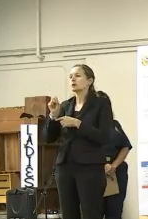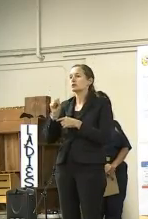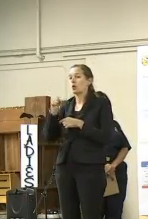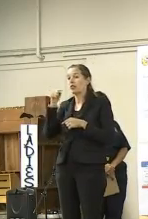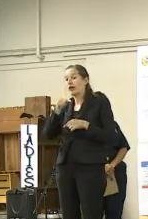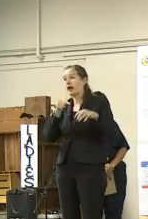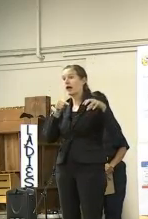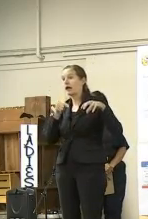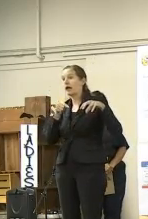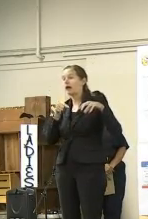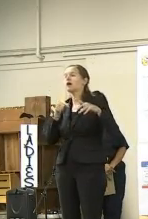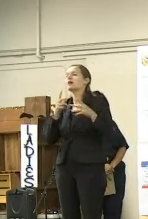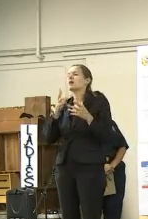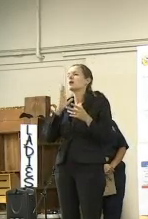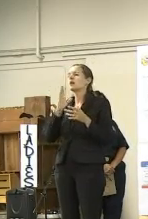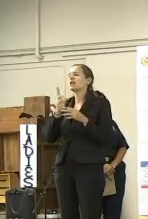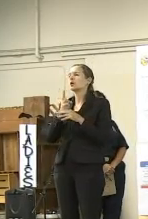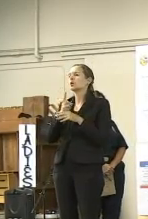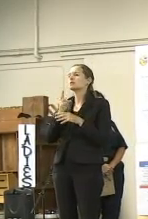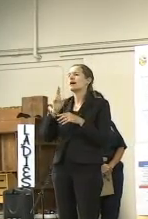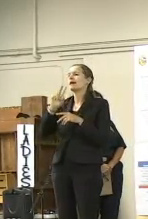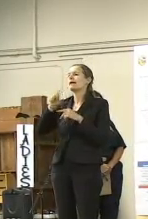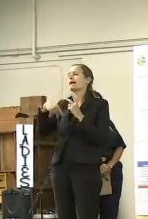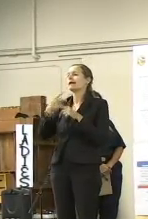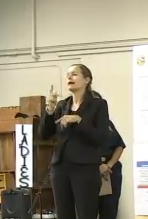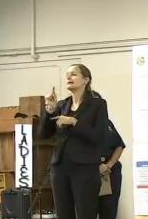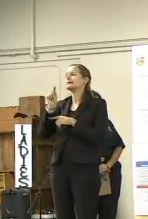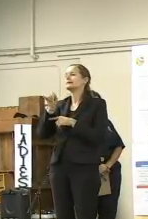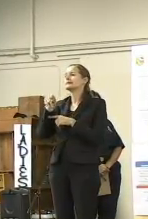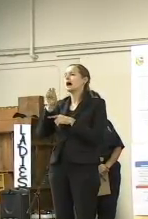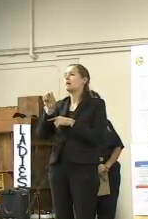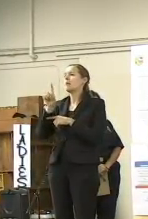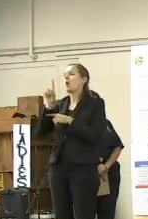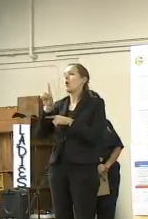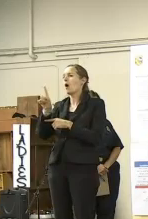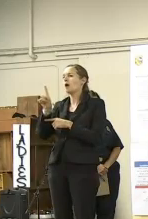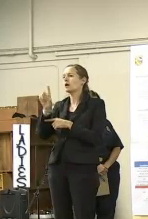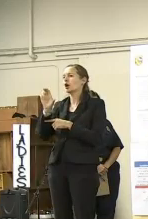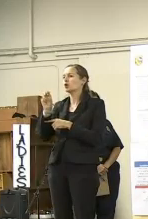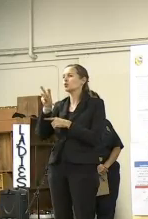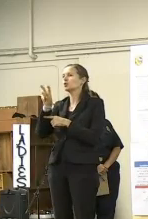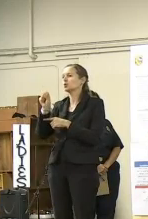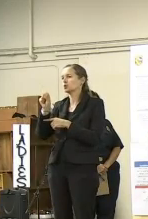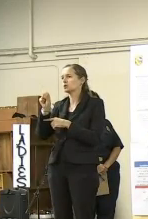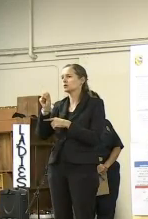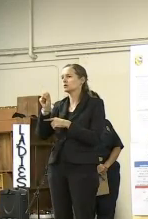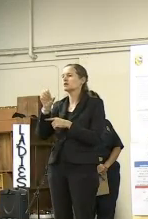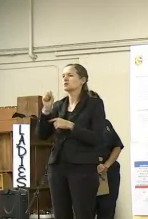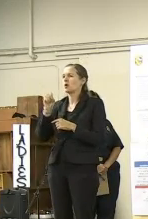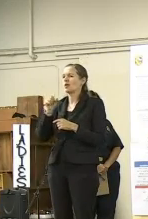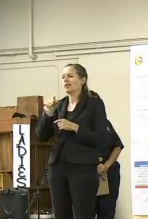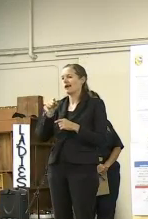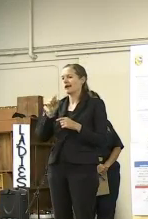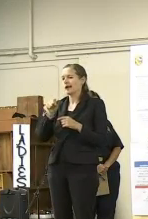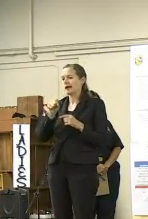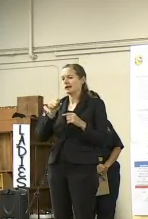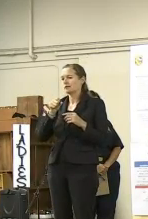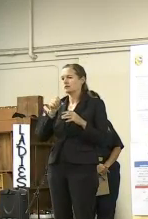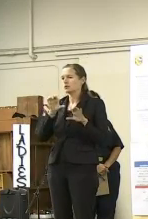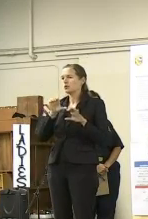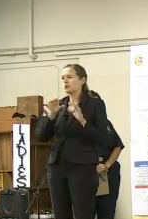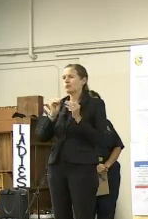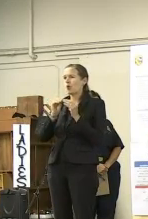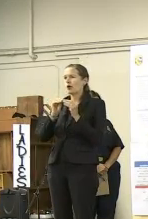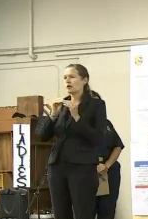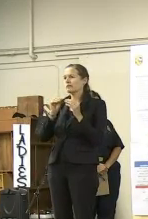Type 1 crews to be able to use them in other areas around the entire complex where there's a little more strategic and